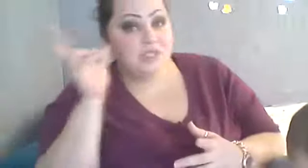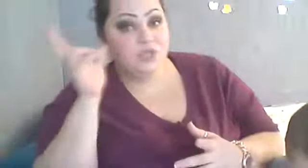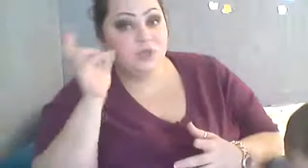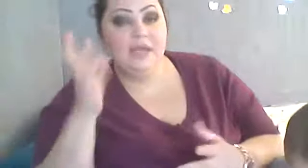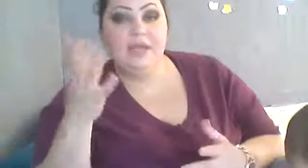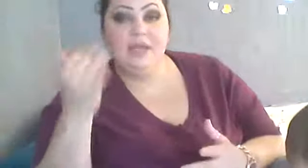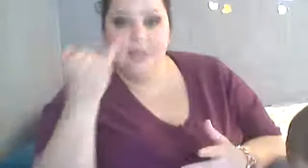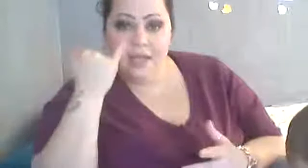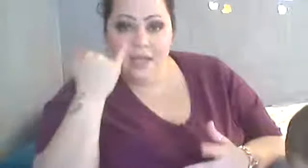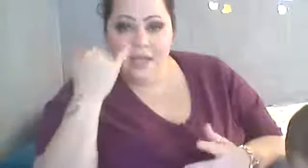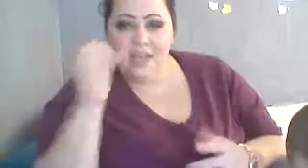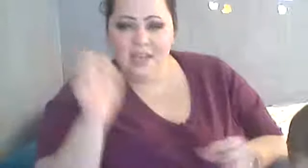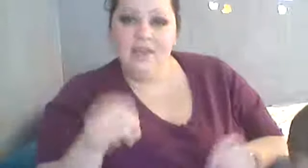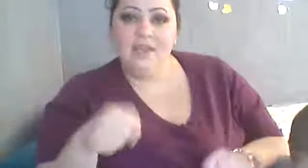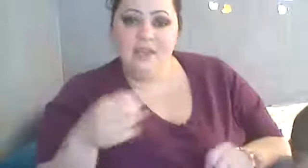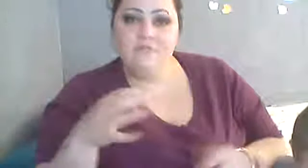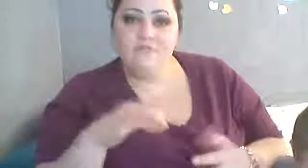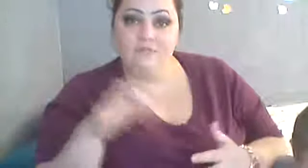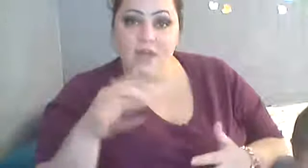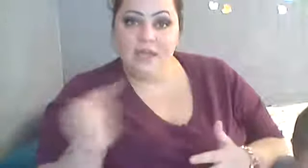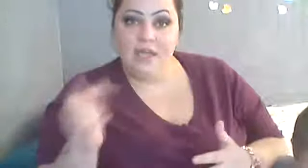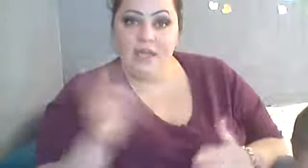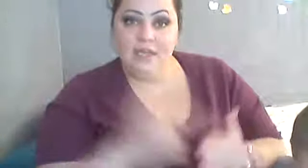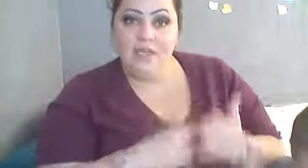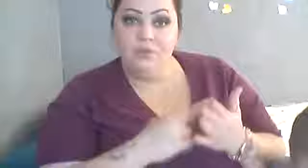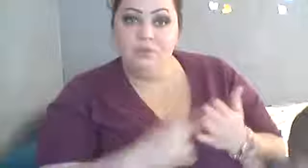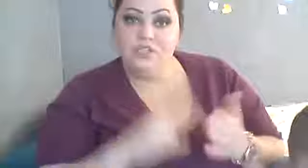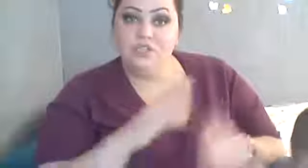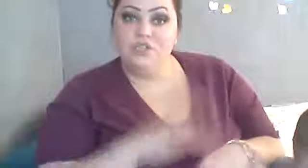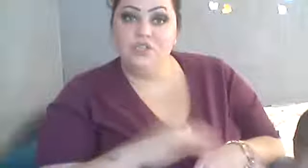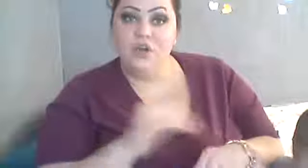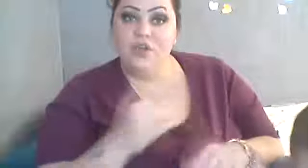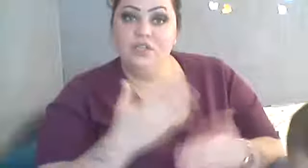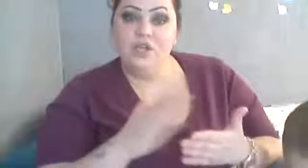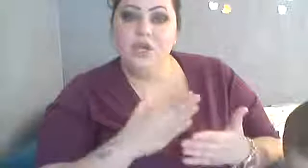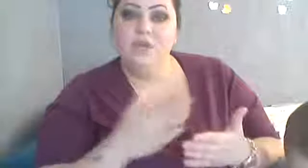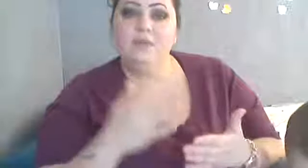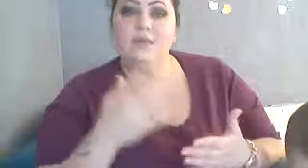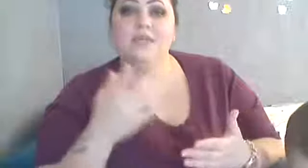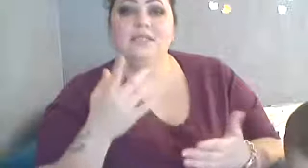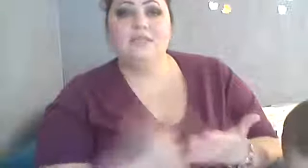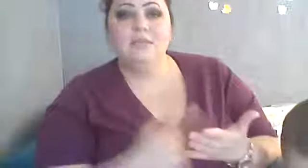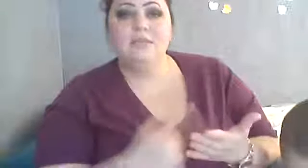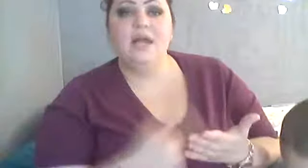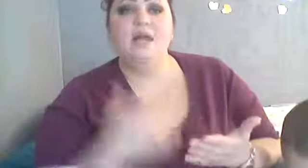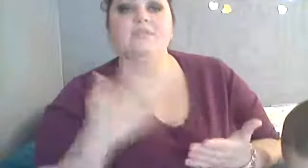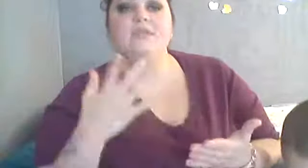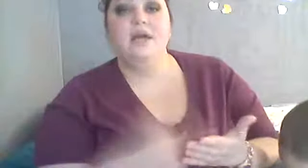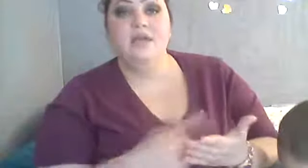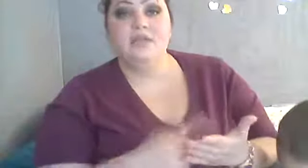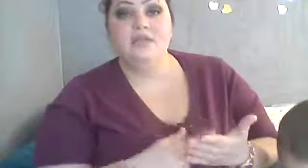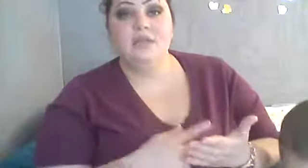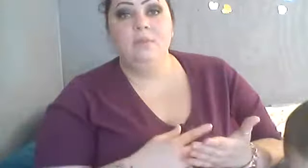to it, and if I can find any like research on the song, because like sometimes some